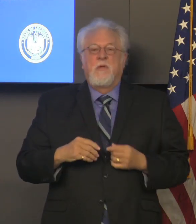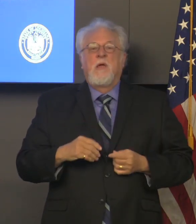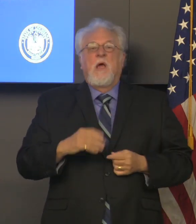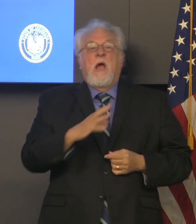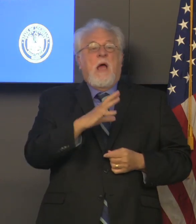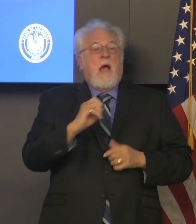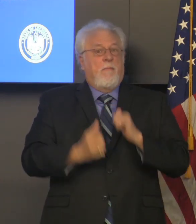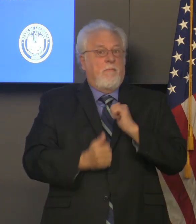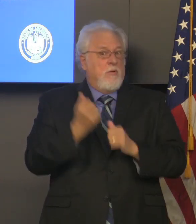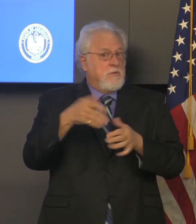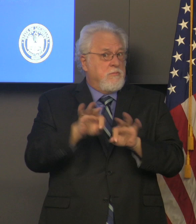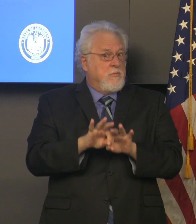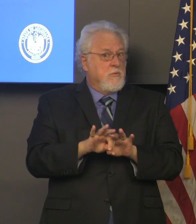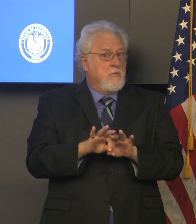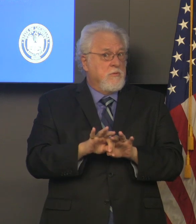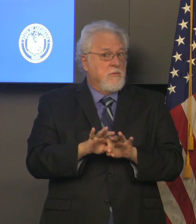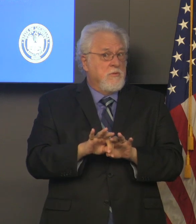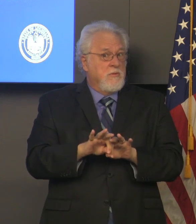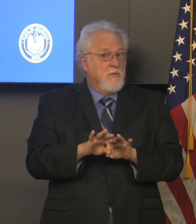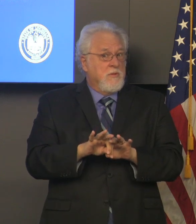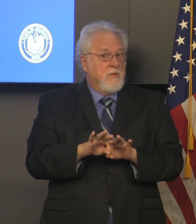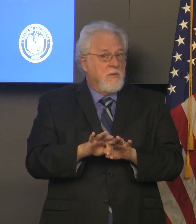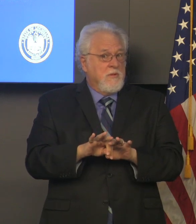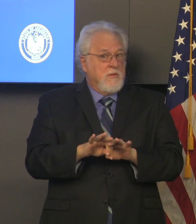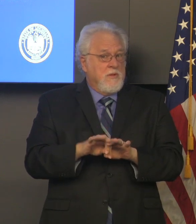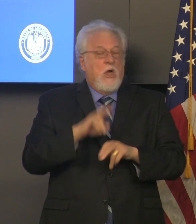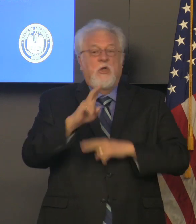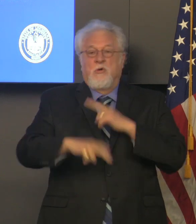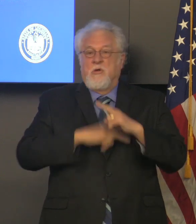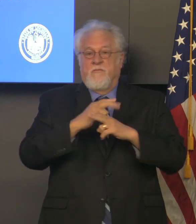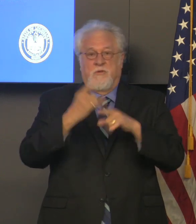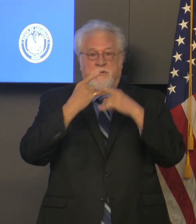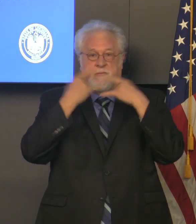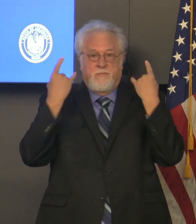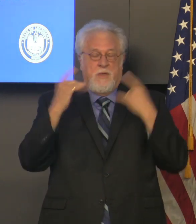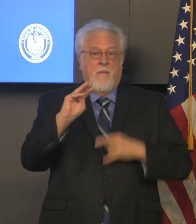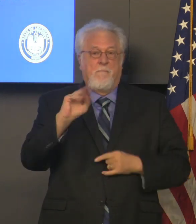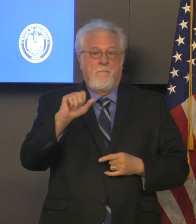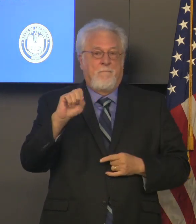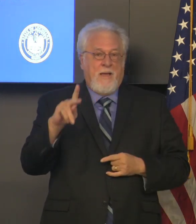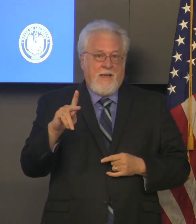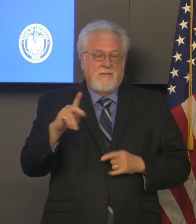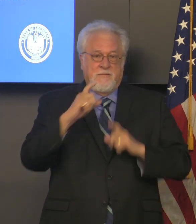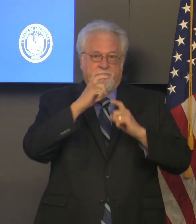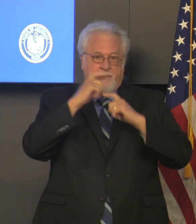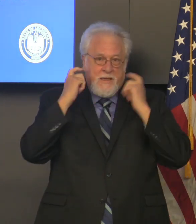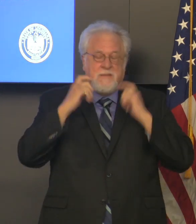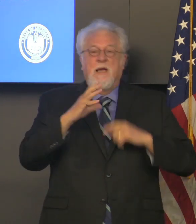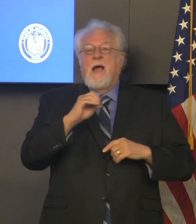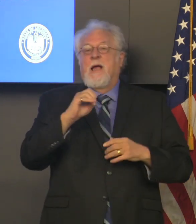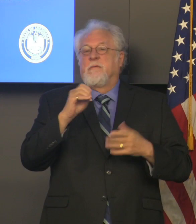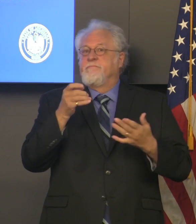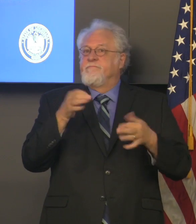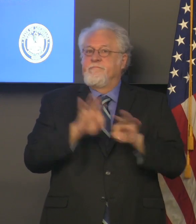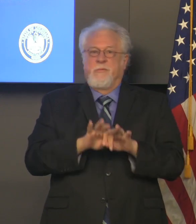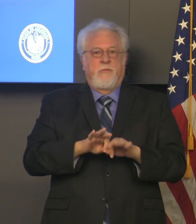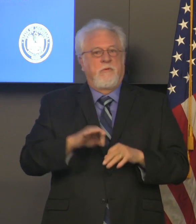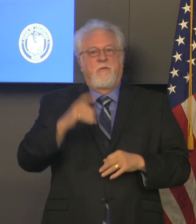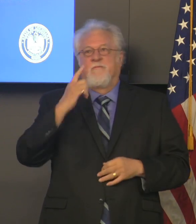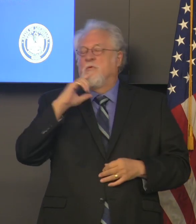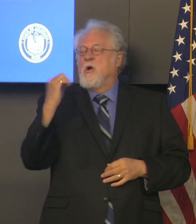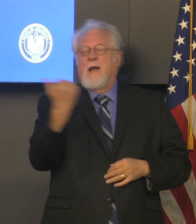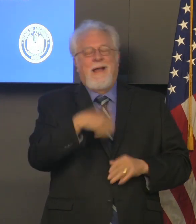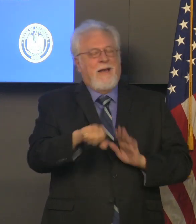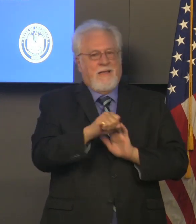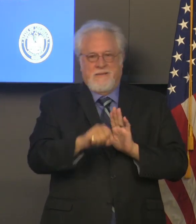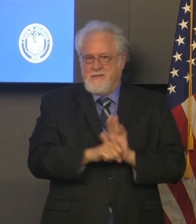and the most important was universal mask mandates, and that's critically important. Any state where